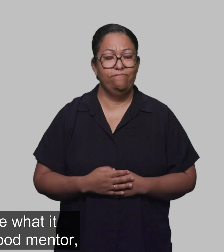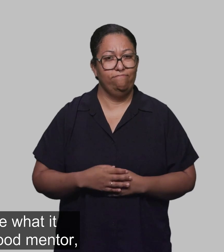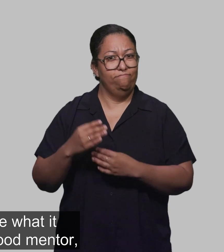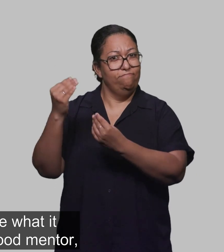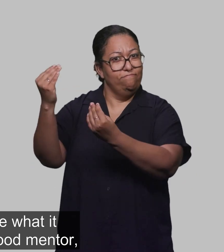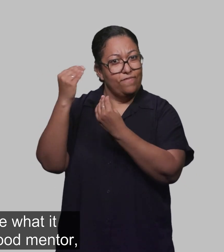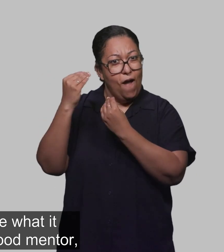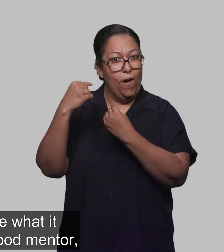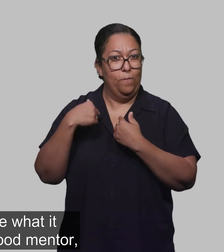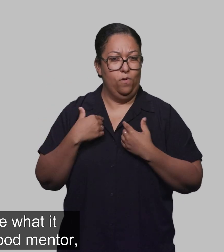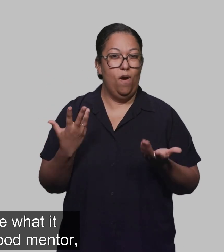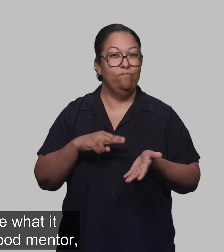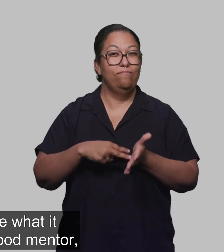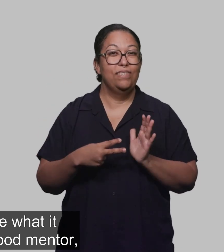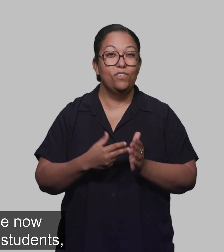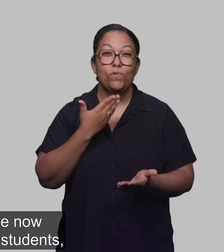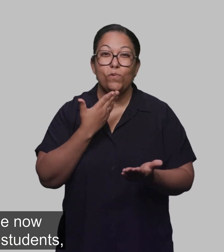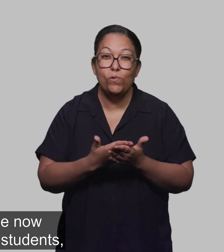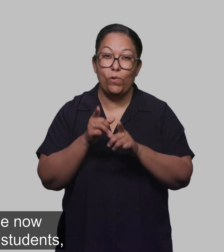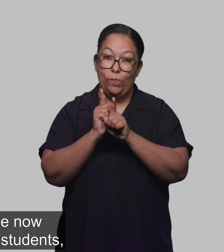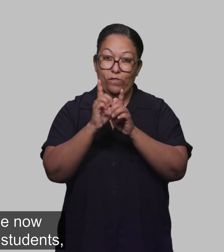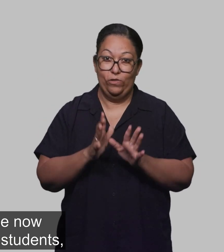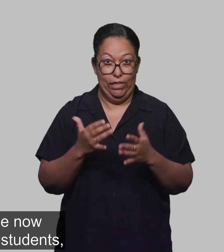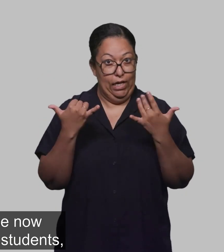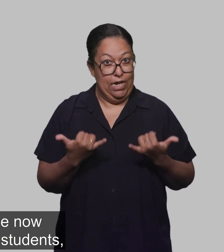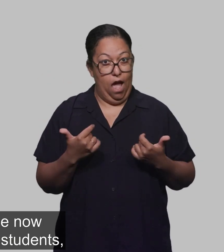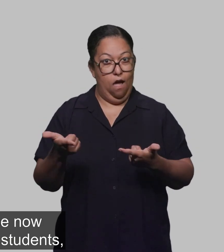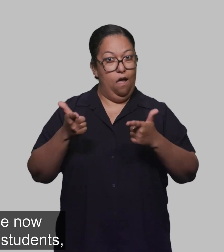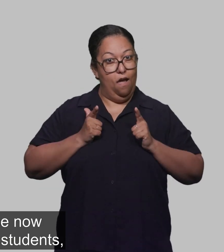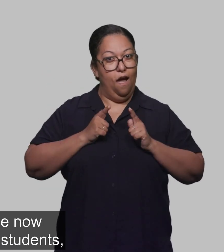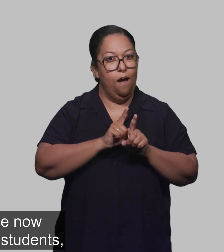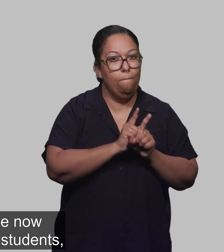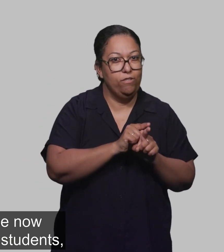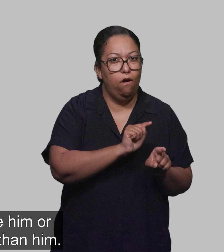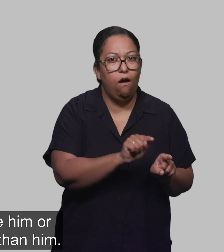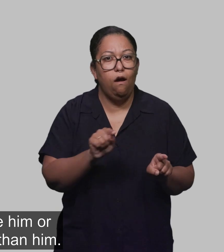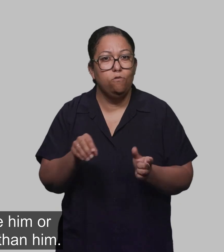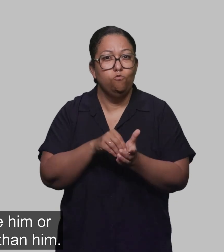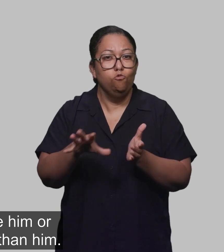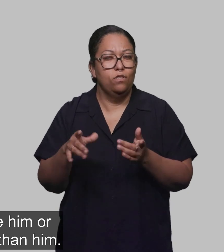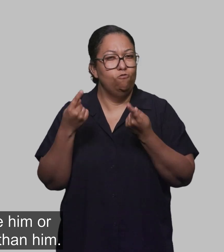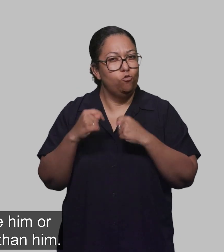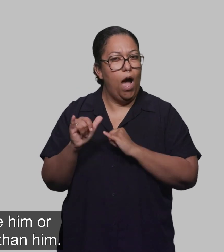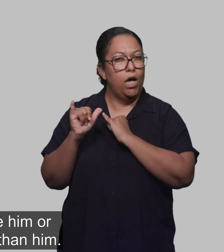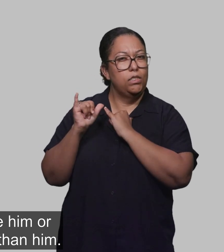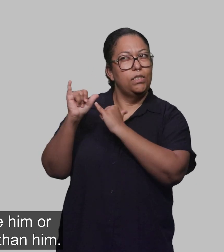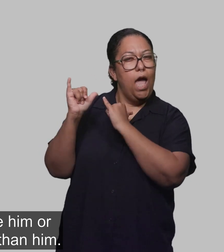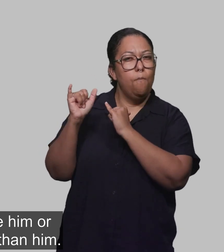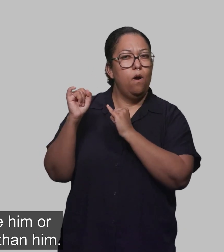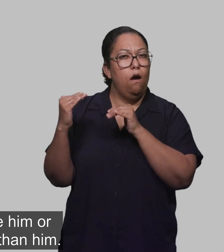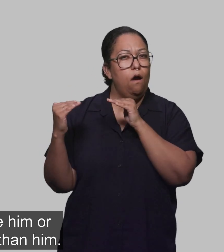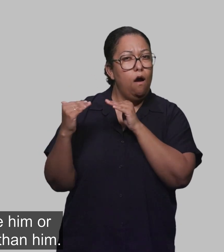who taught me what it means to be a good mentor too. Because now when I mentor students, I try to be like